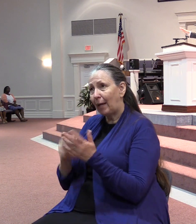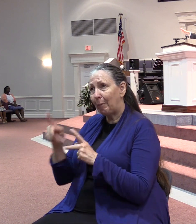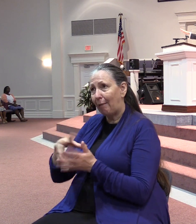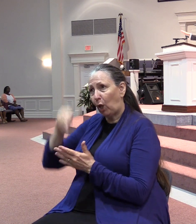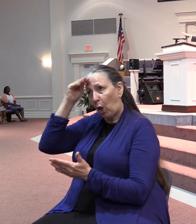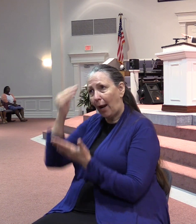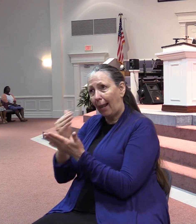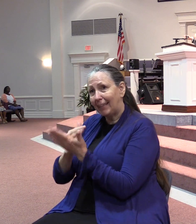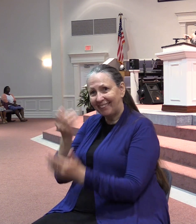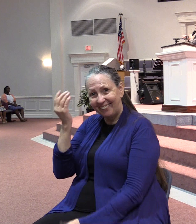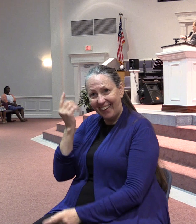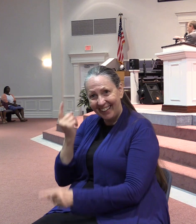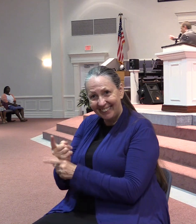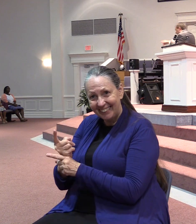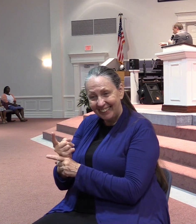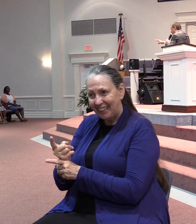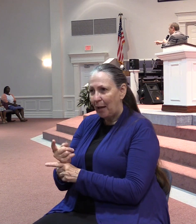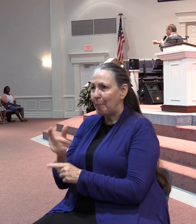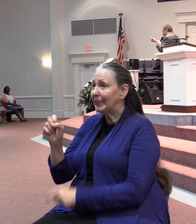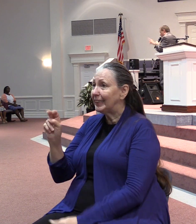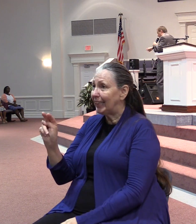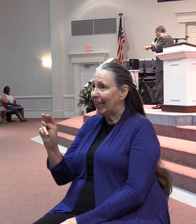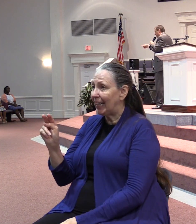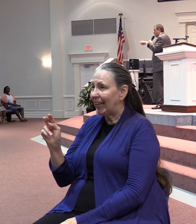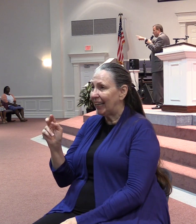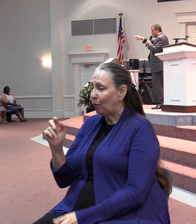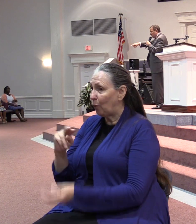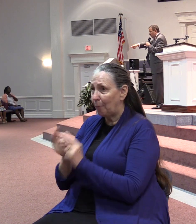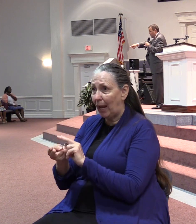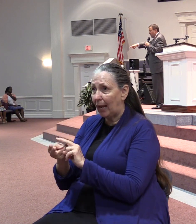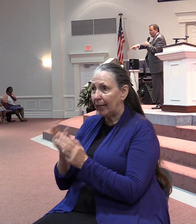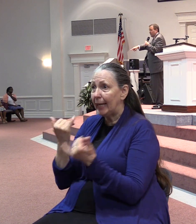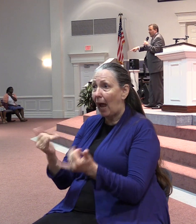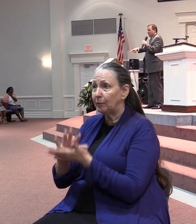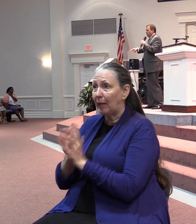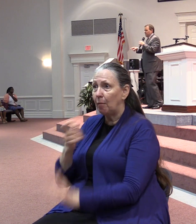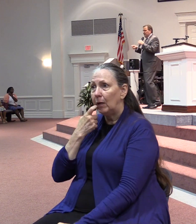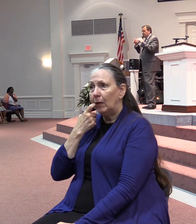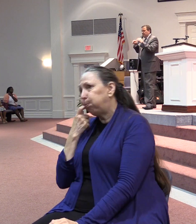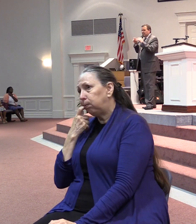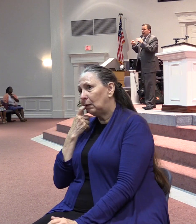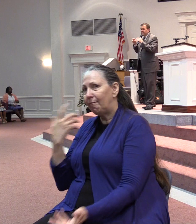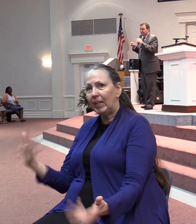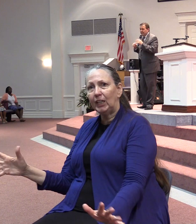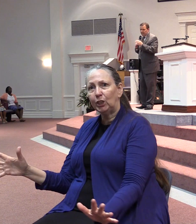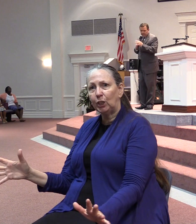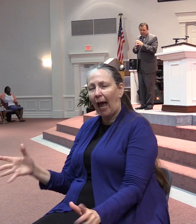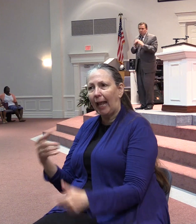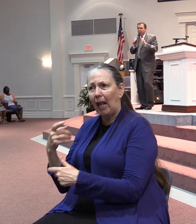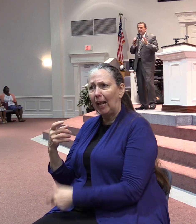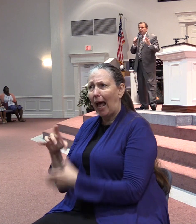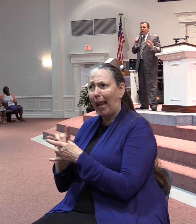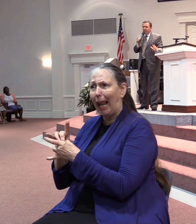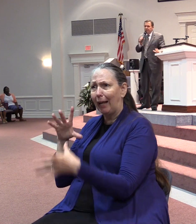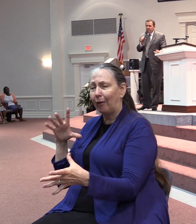own, so whatever. But that sin that became unrepentant now becomes stronghold. Right. And just like sin, see, this